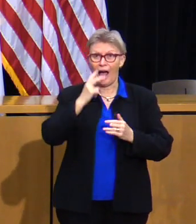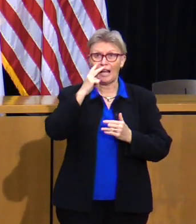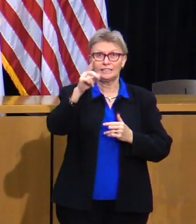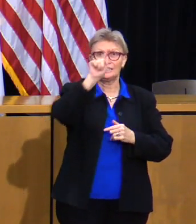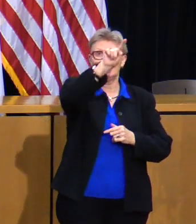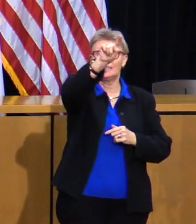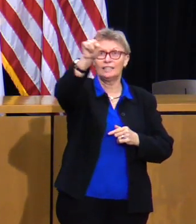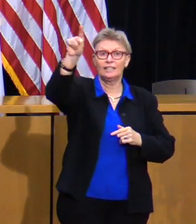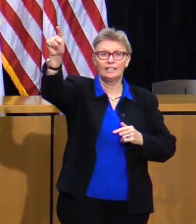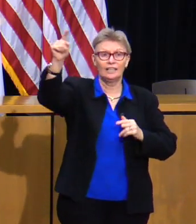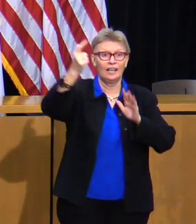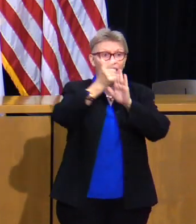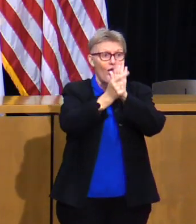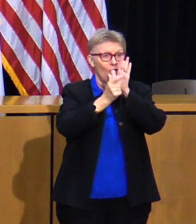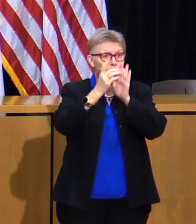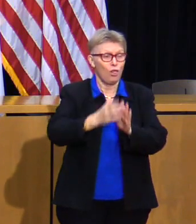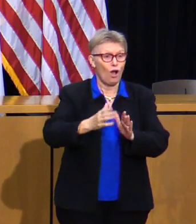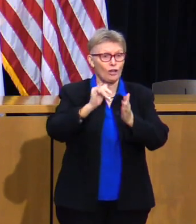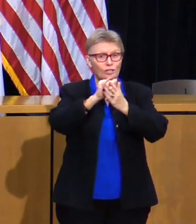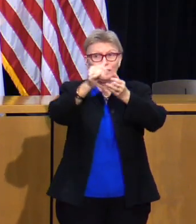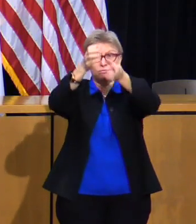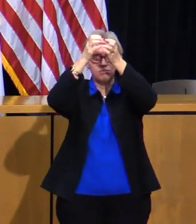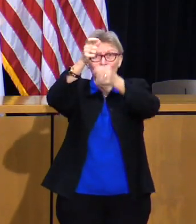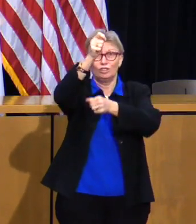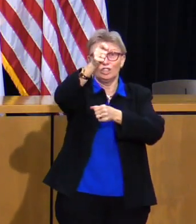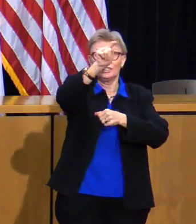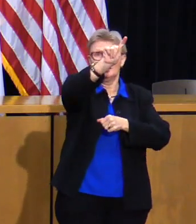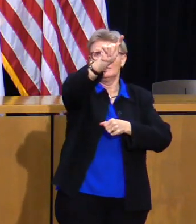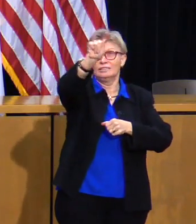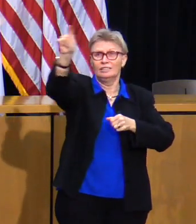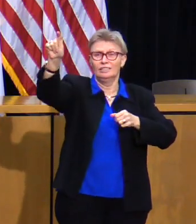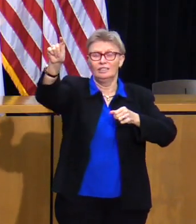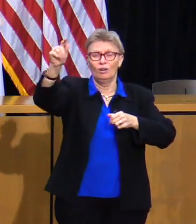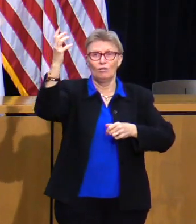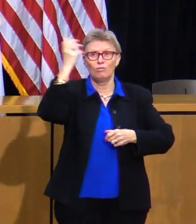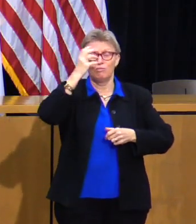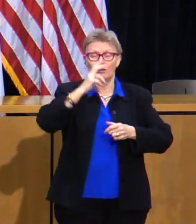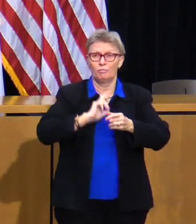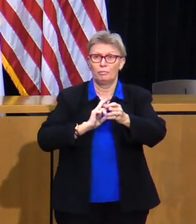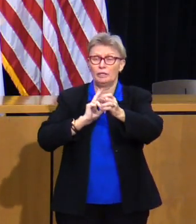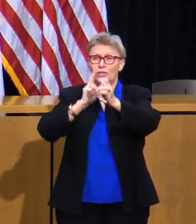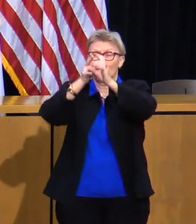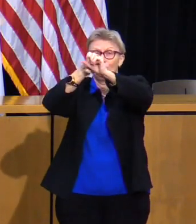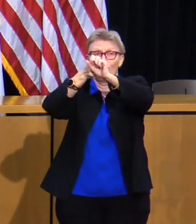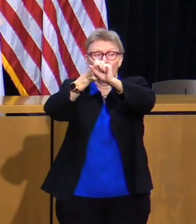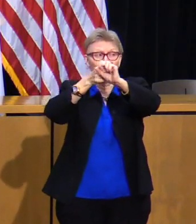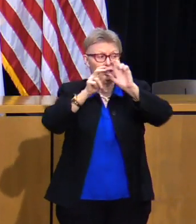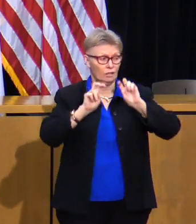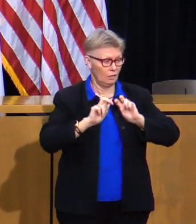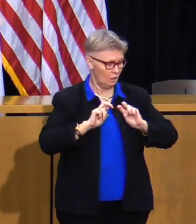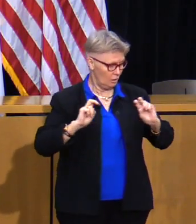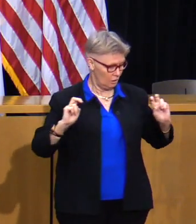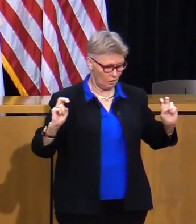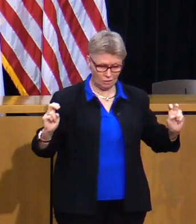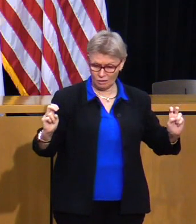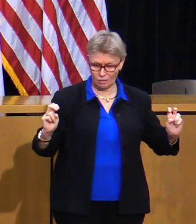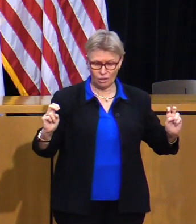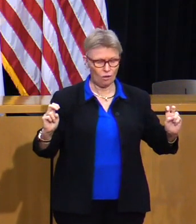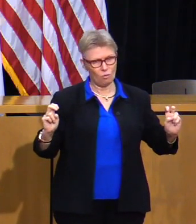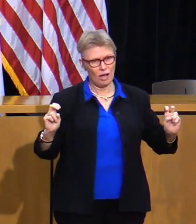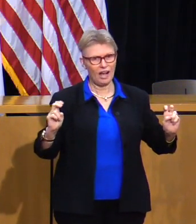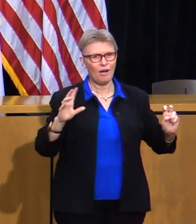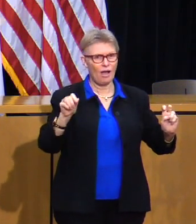the legal giants that currently make up that bench, and to follow in the footsteps of the well-respected jurists who have